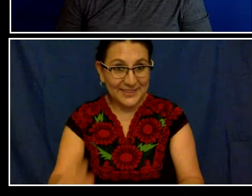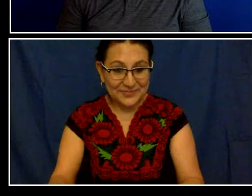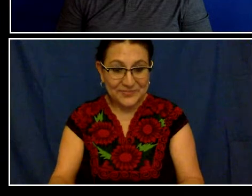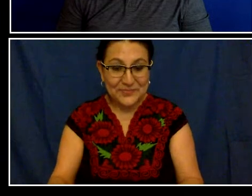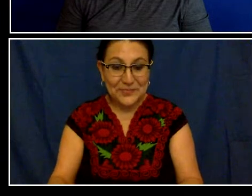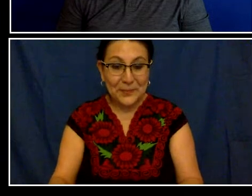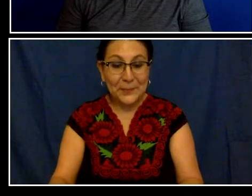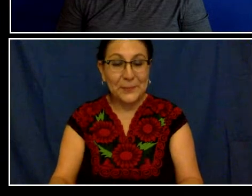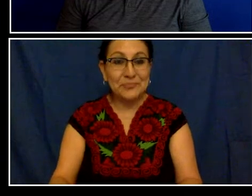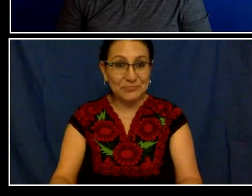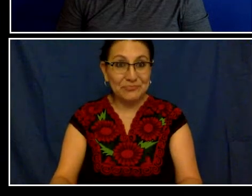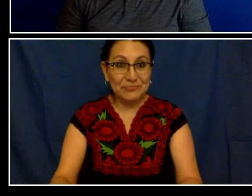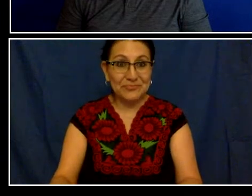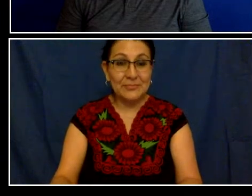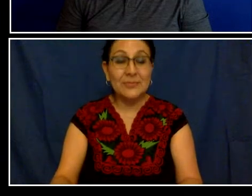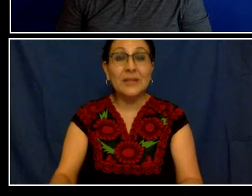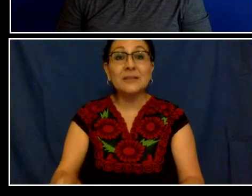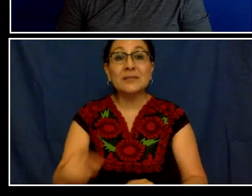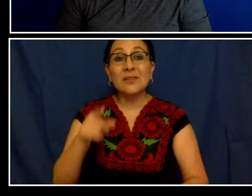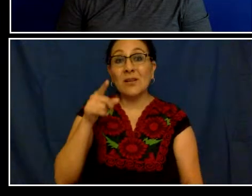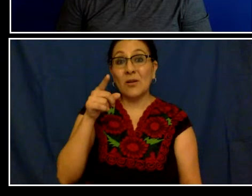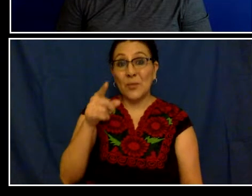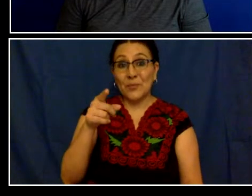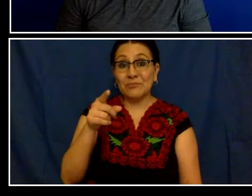historical time period.